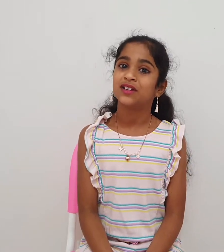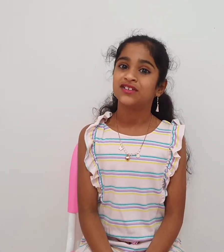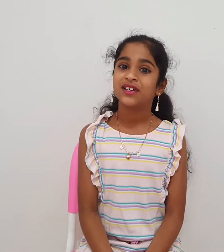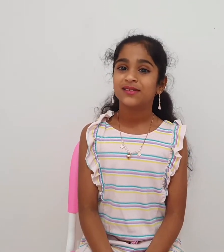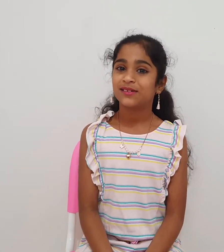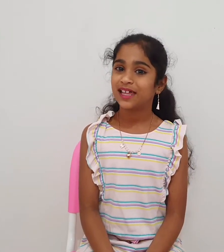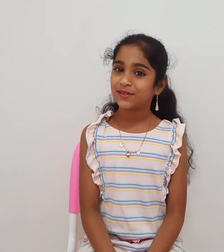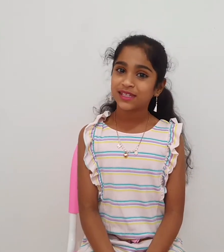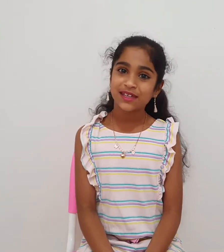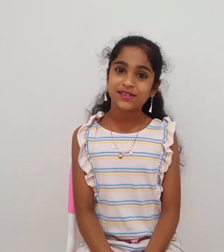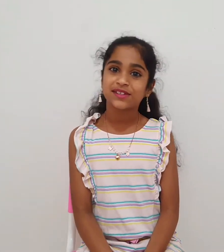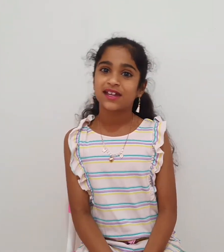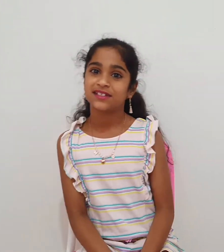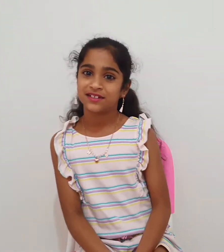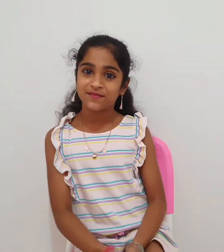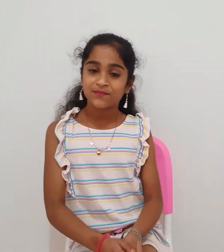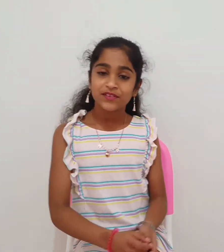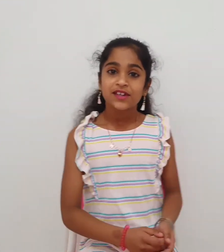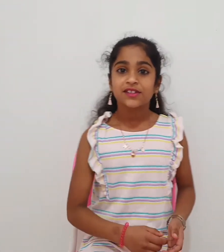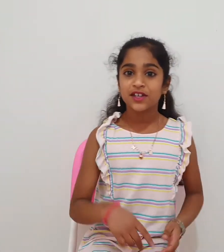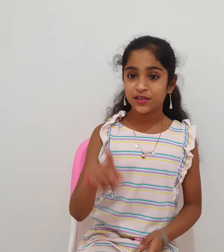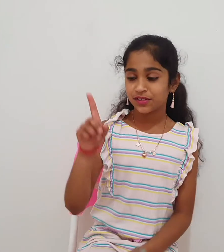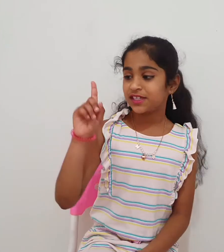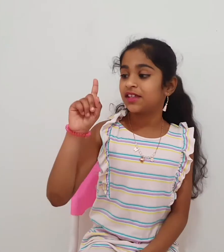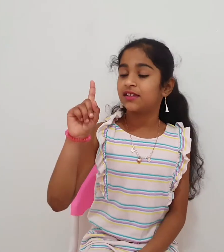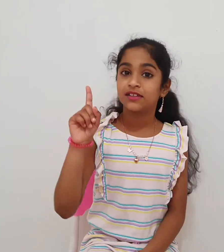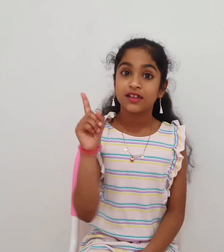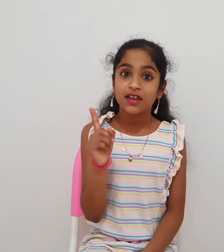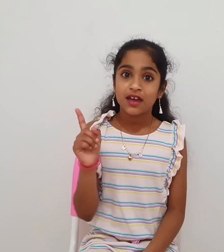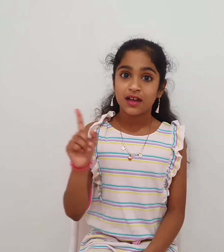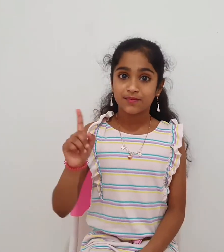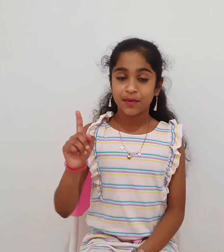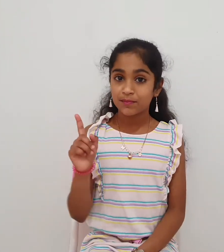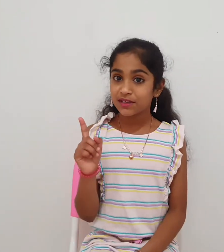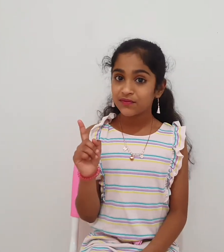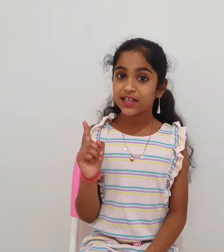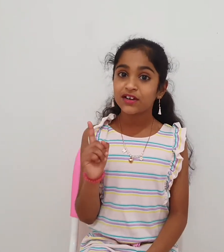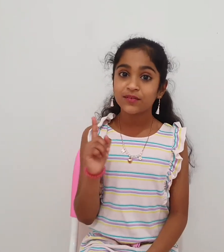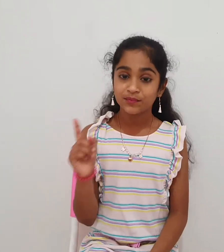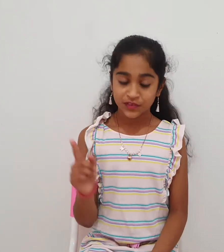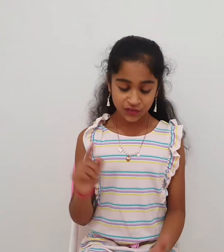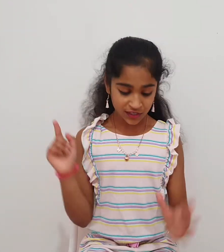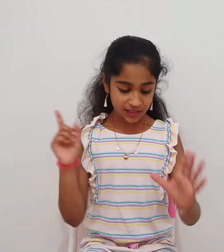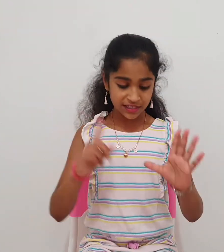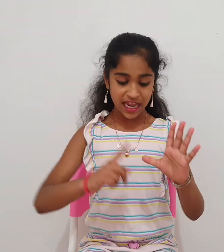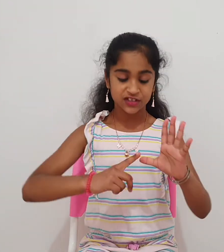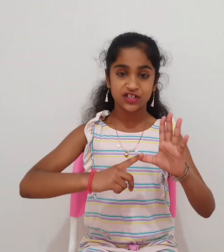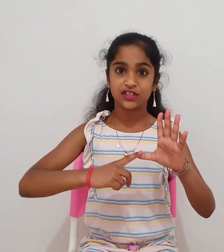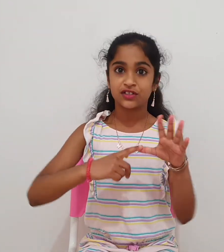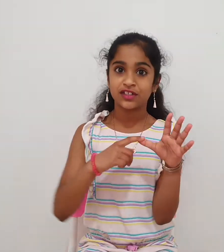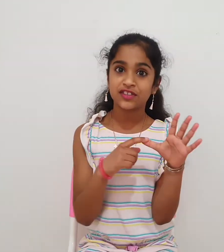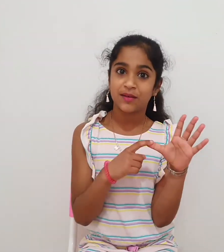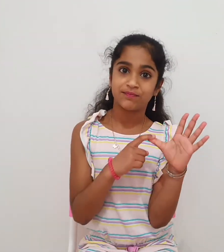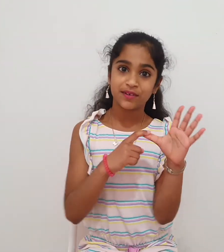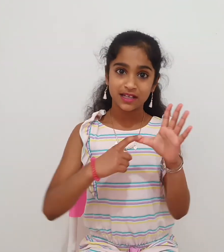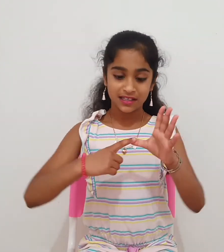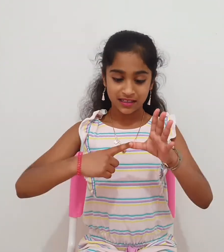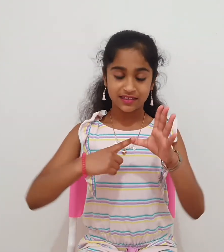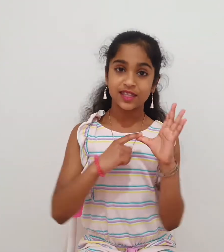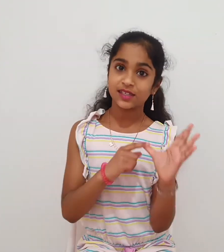so let's get started so you see this mummy finger just attach it to the thumb this is